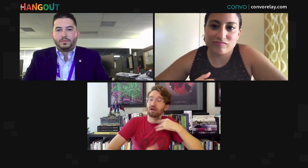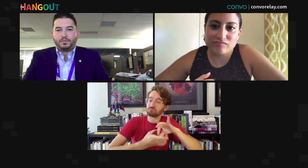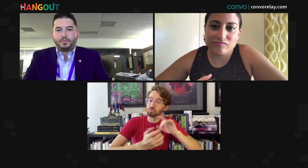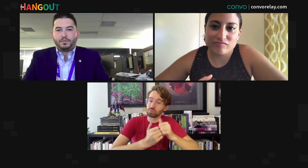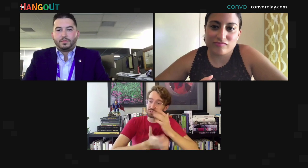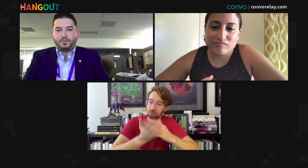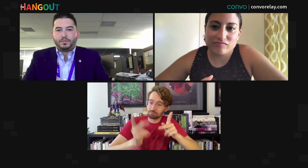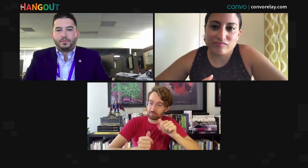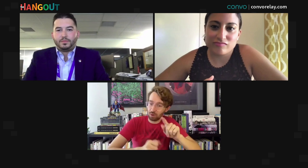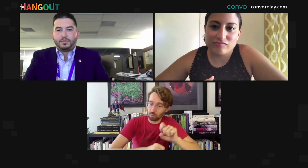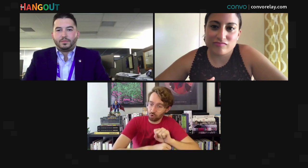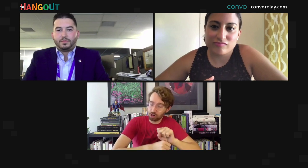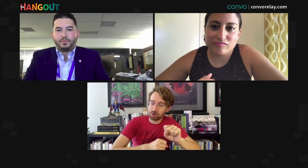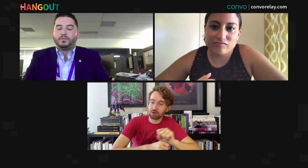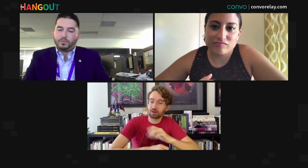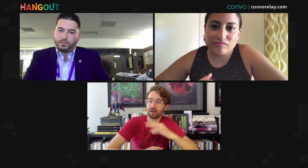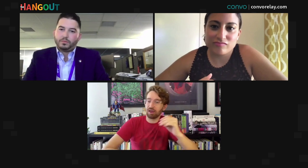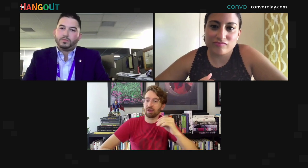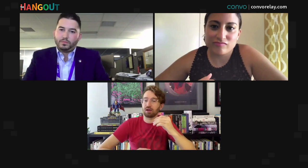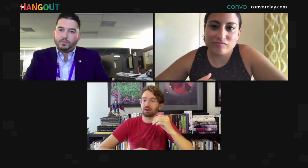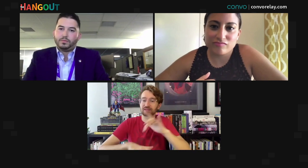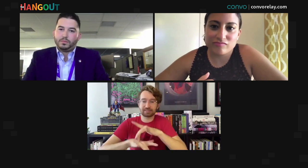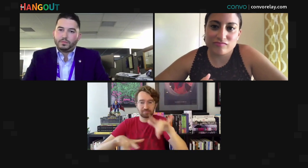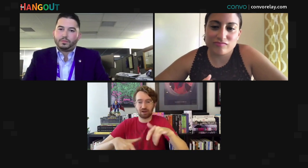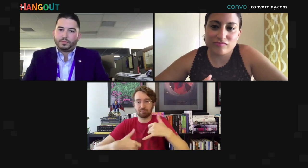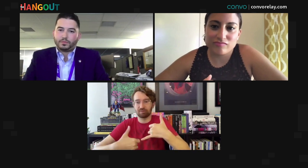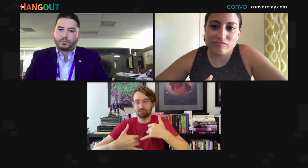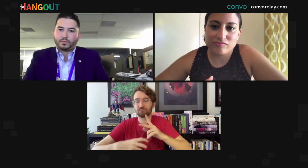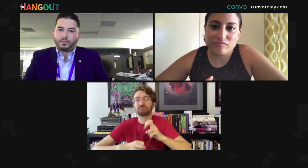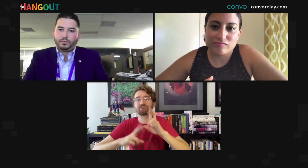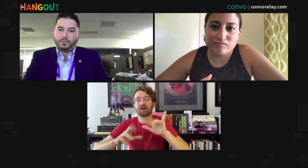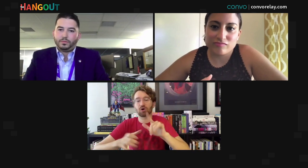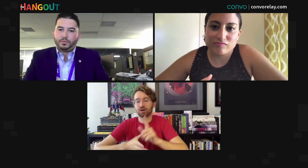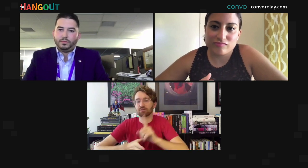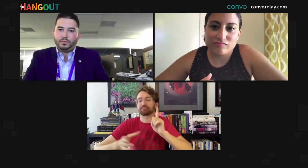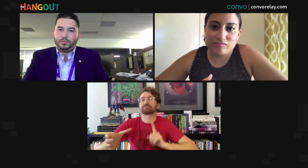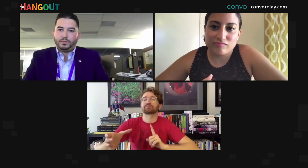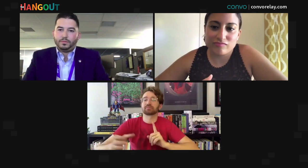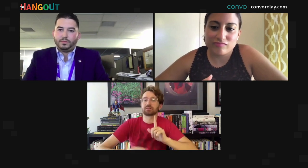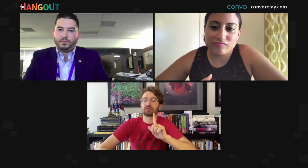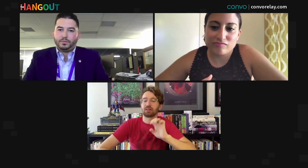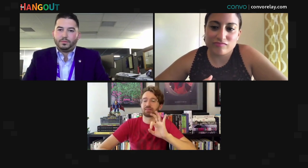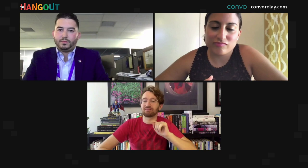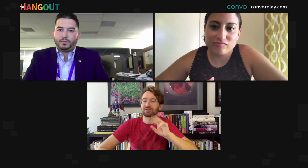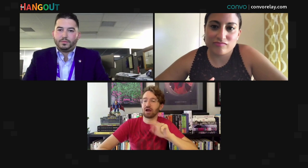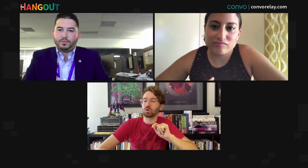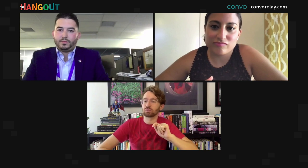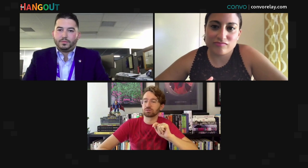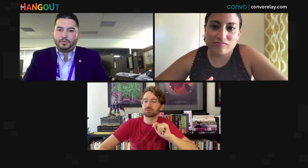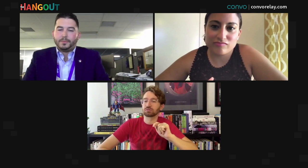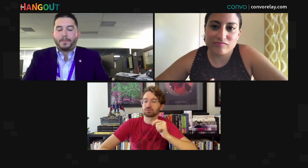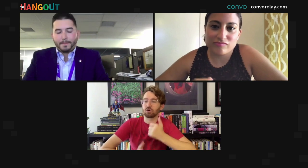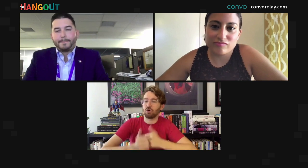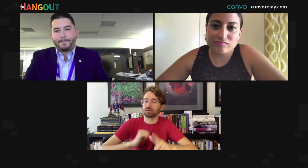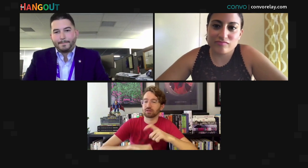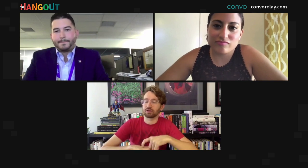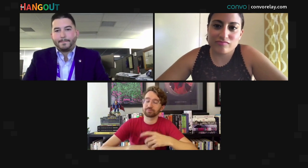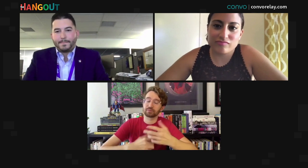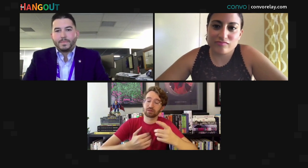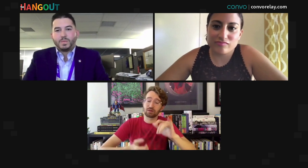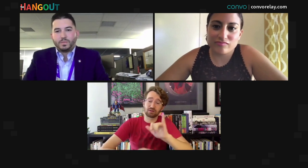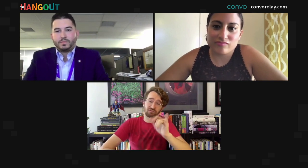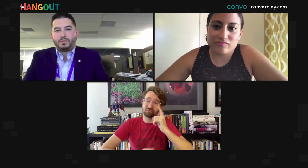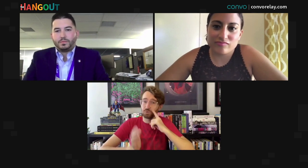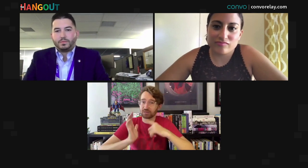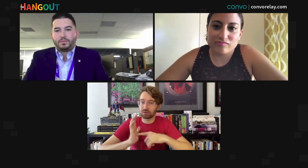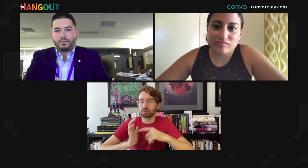I have friends and I do have relationships with some friends at work. At the same time, I do feel very isolated and very